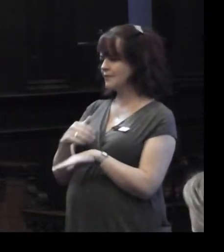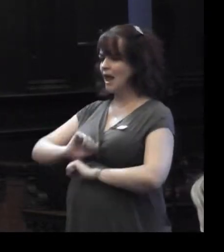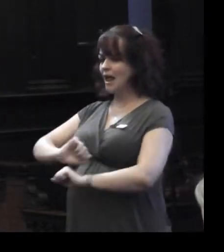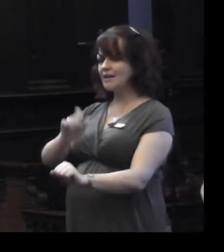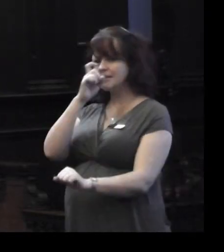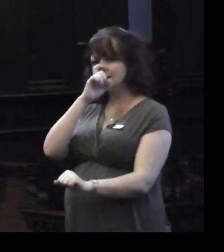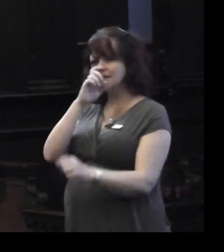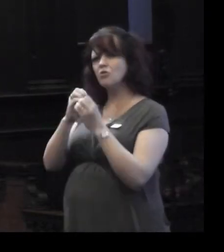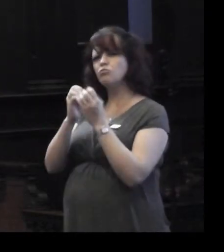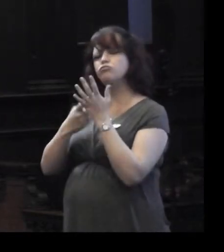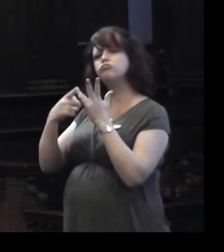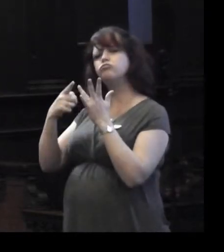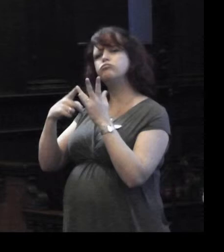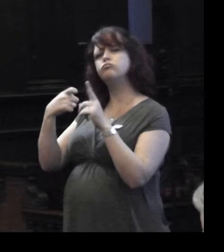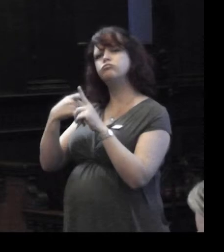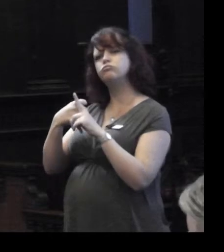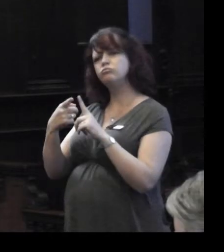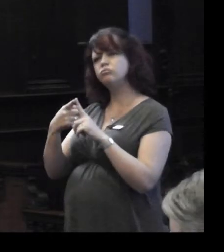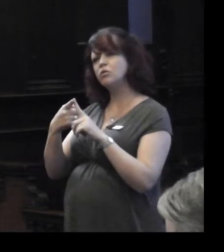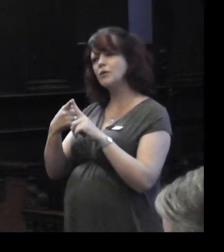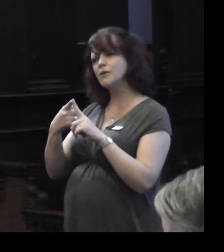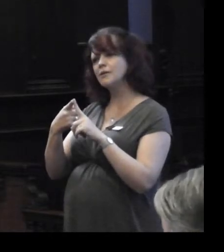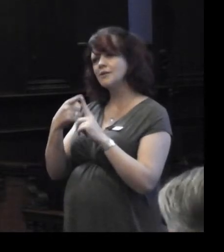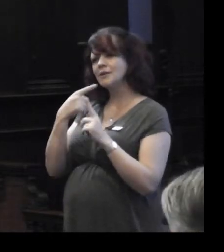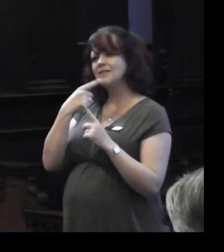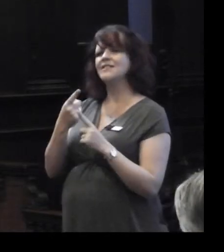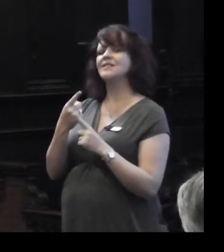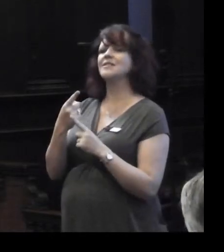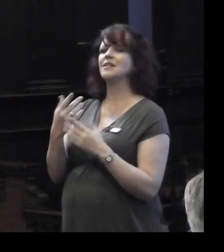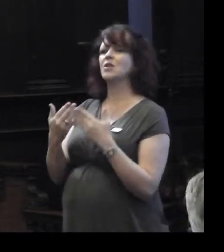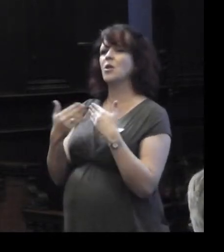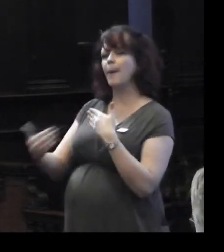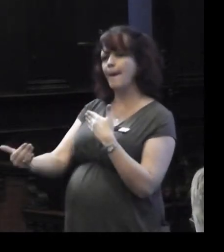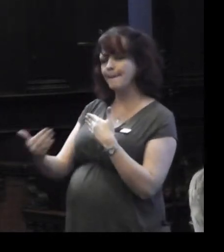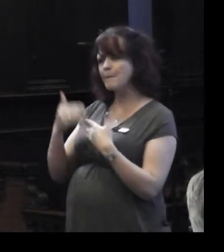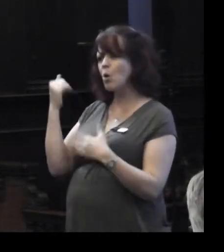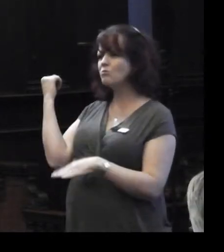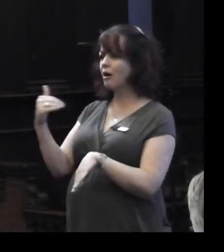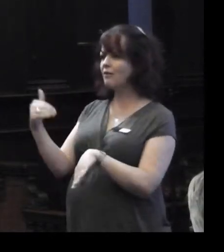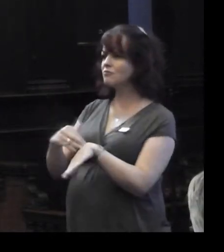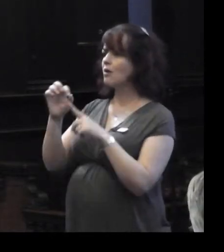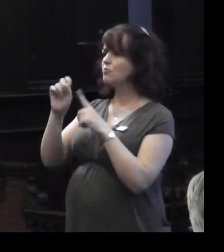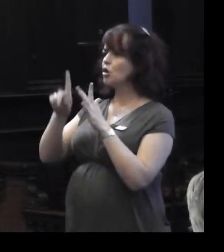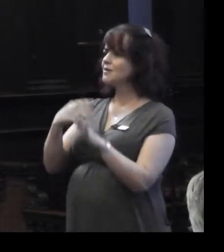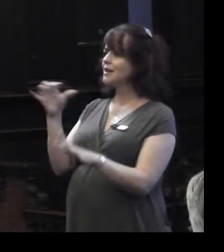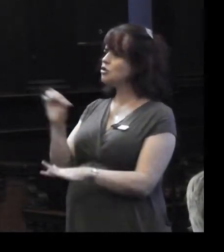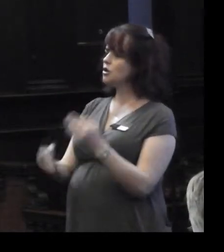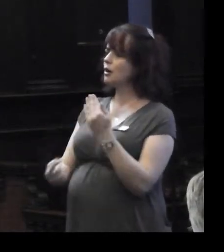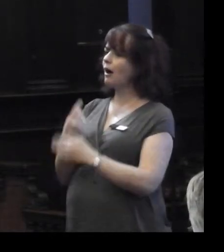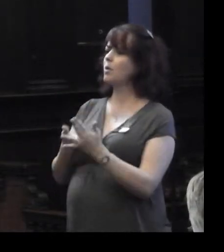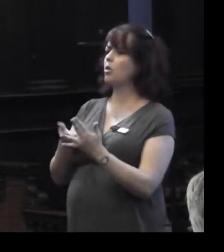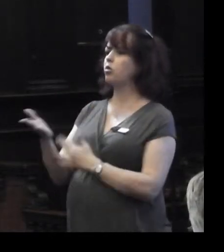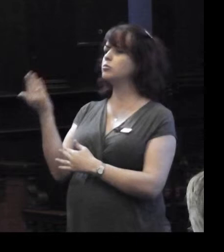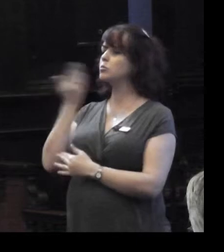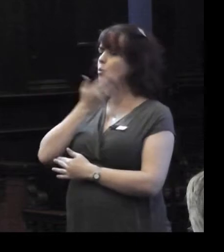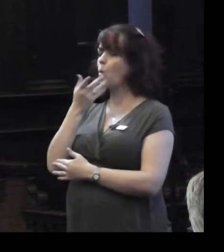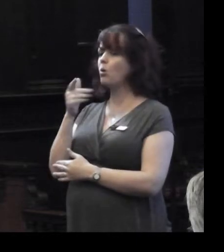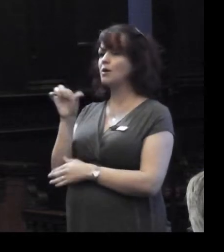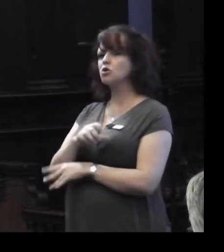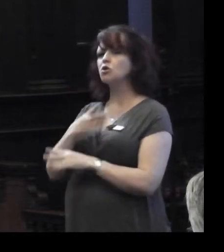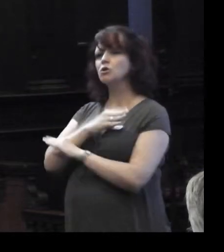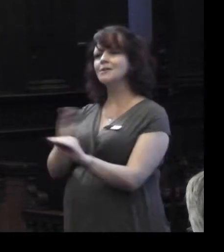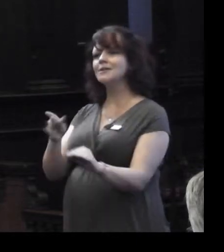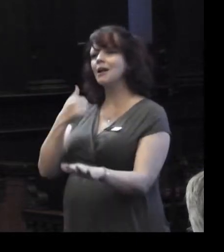more anti-knife crime projects should go into schools and for anti-knife crime programmes to be taught in